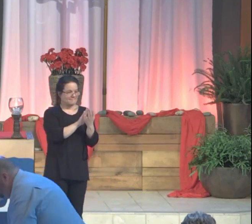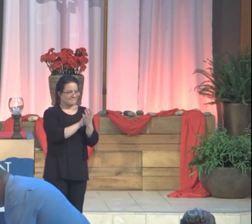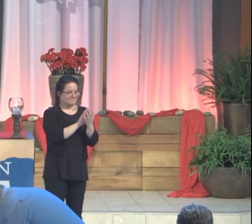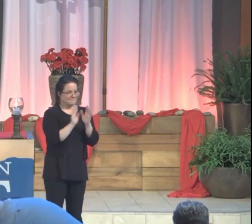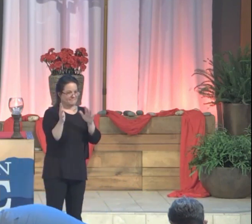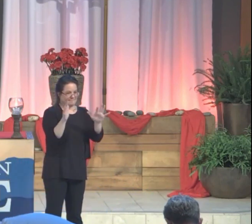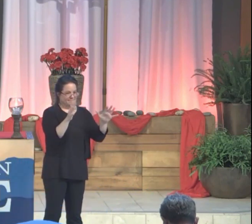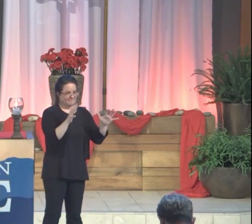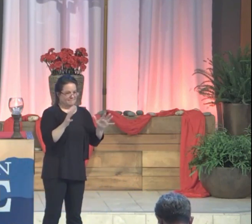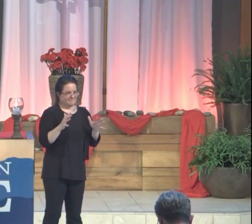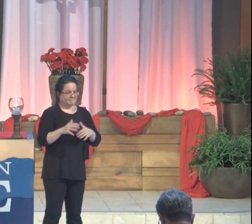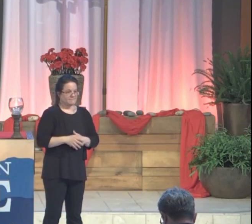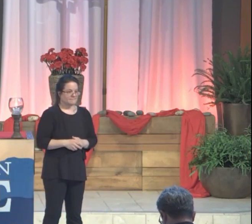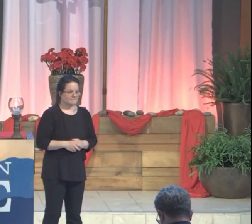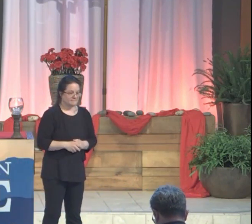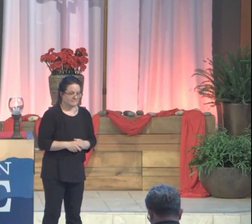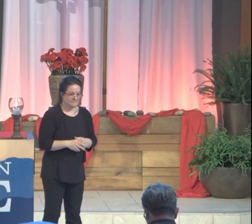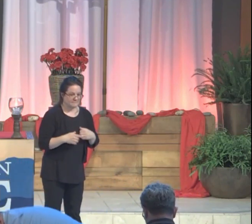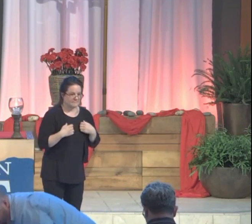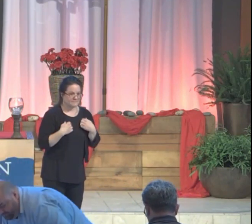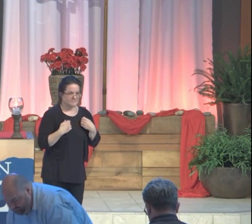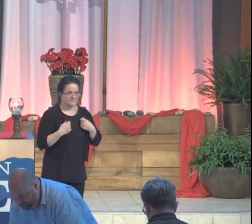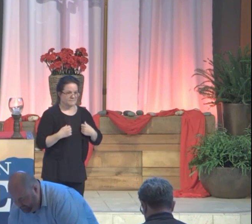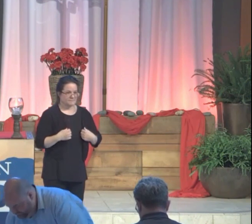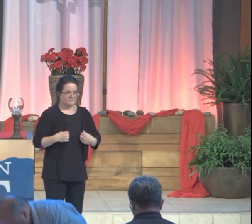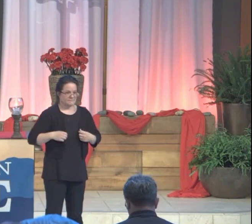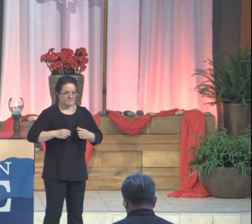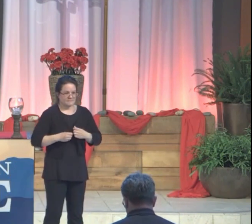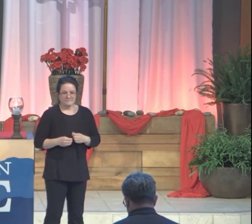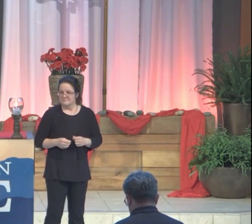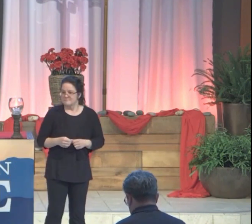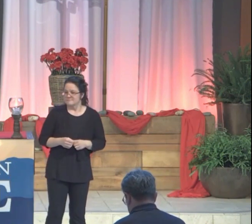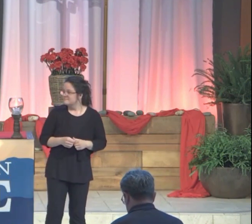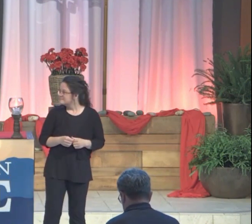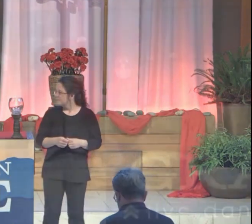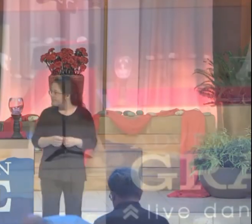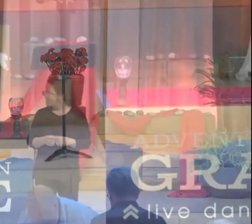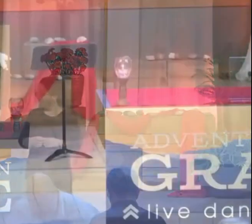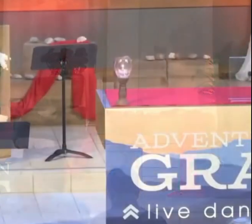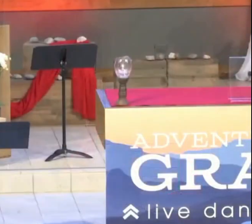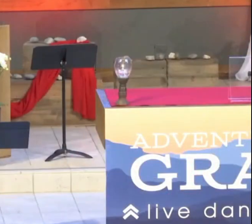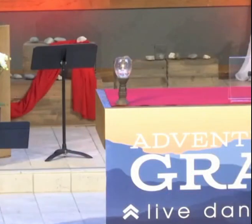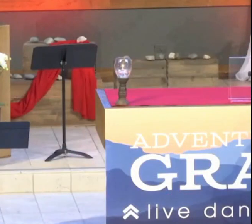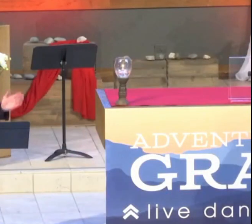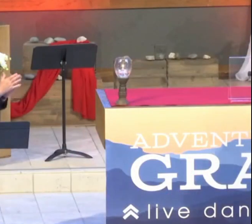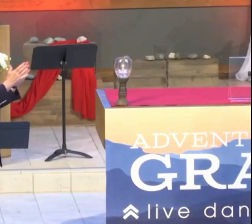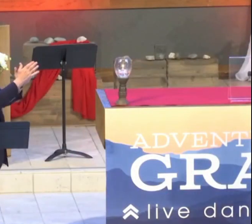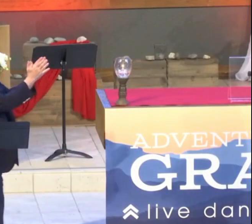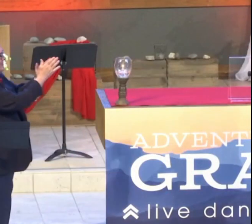abuse for sure. What the heck is this stupid song? Live, Dance, Love.